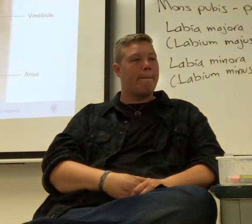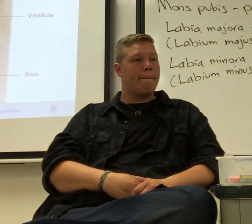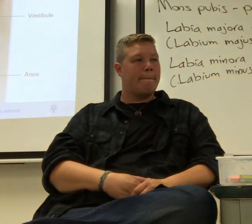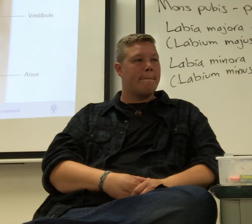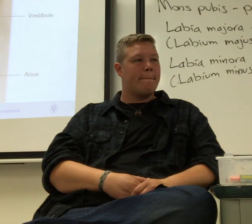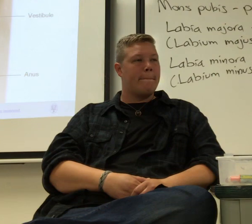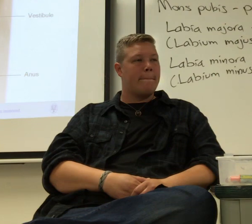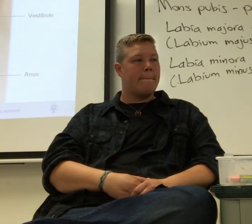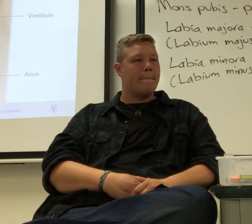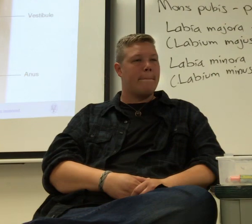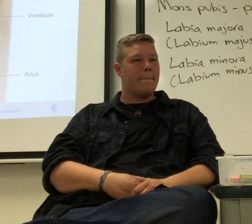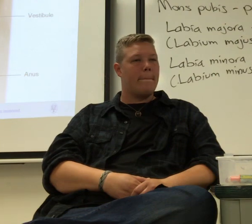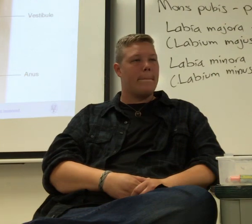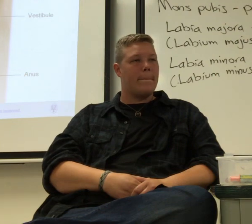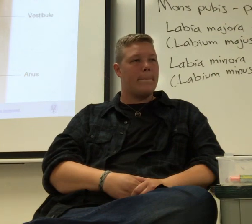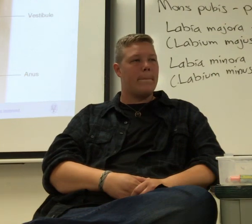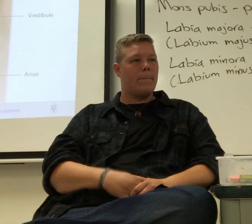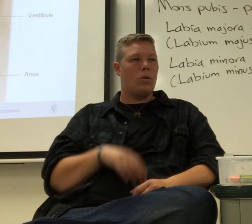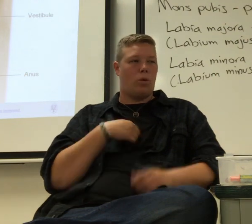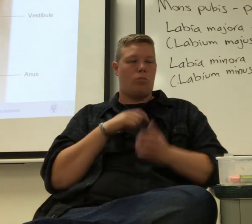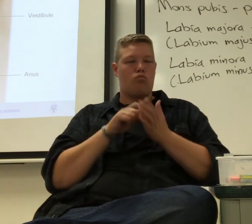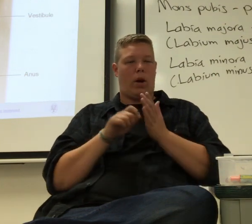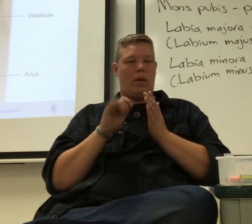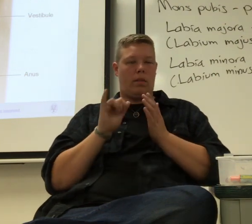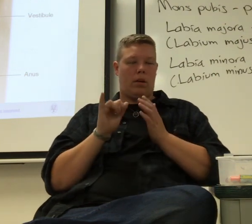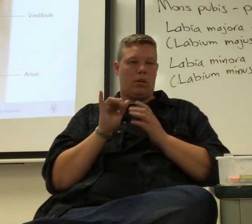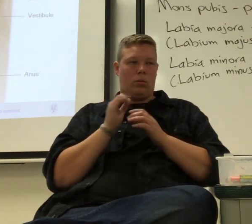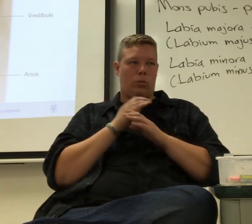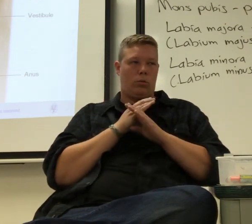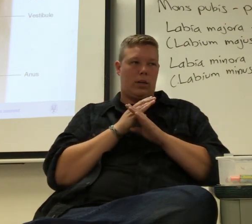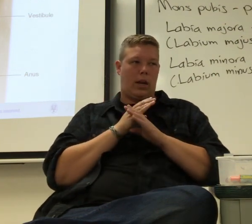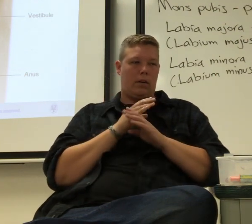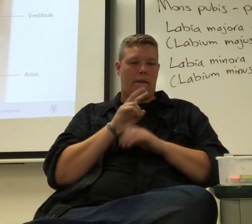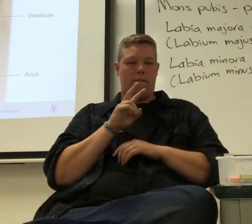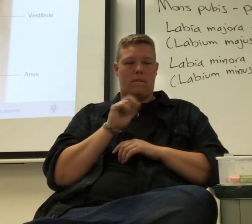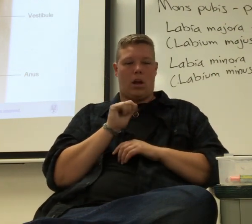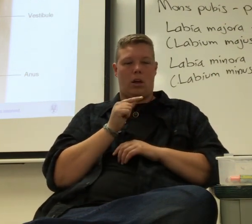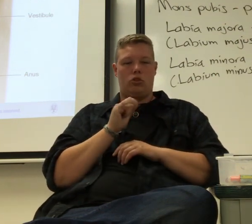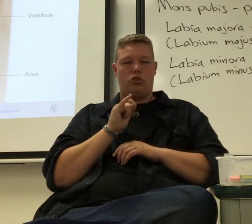So that's what I'm writing. Protect vaginal orifice and external